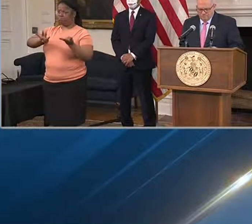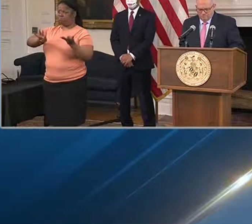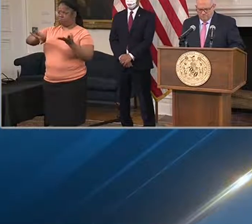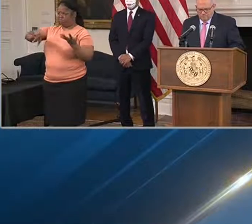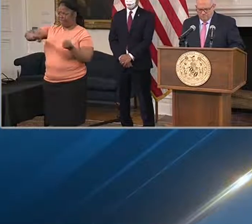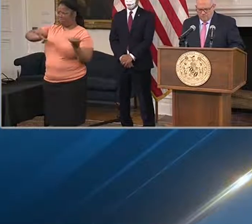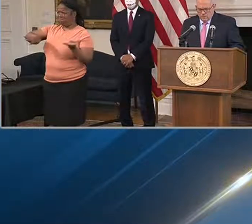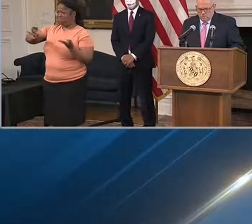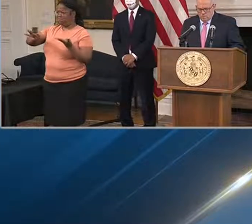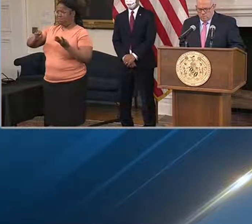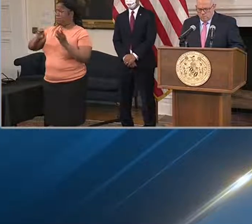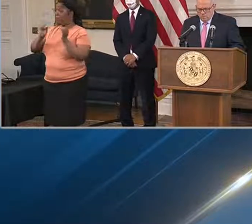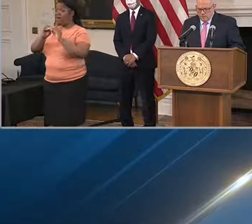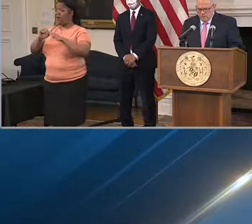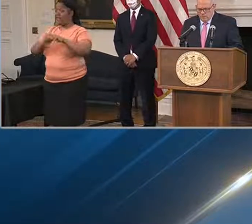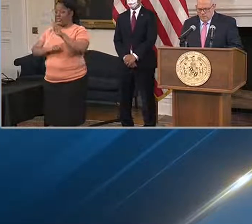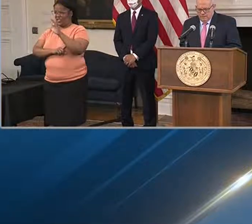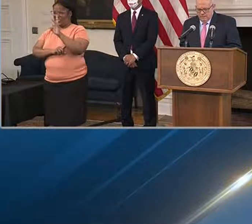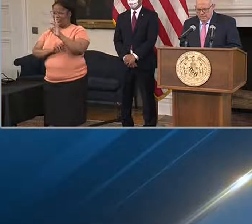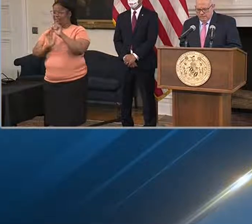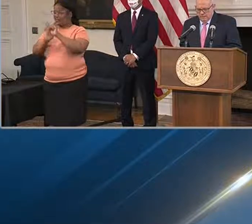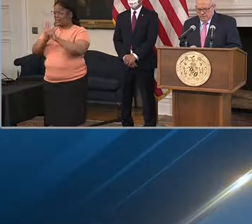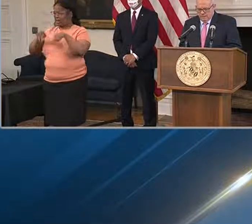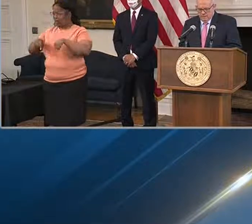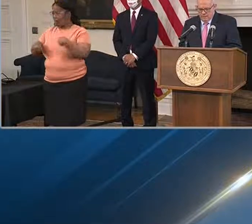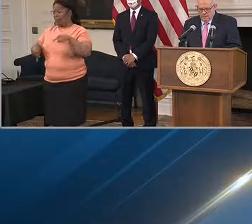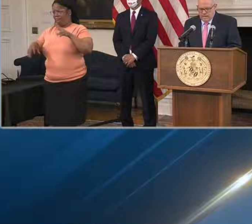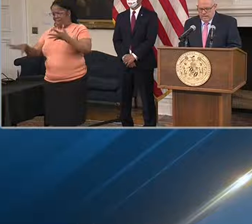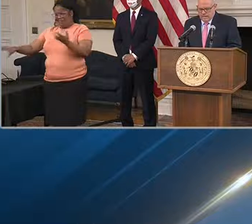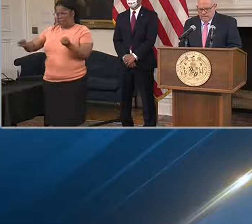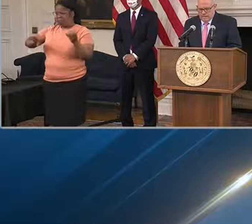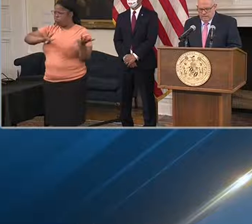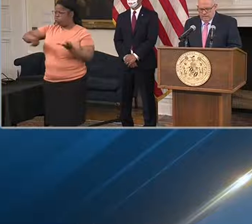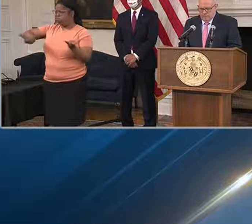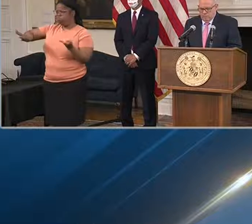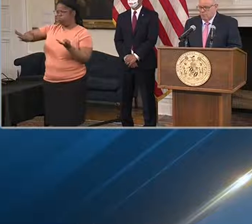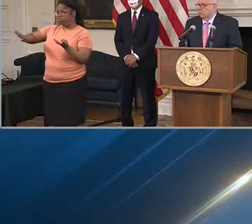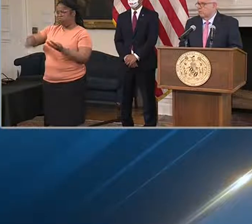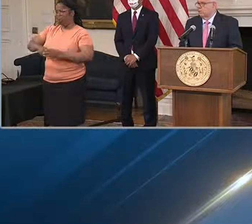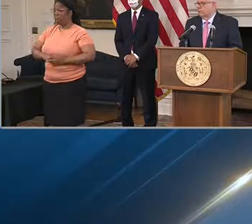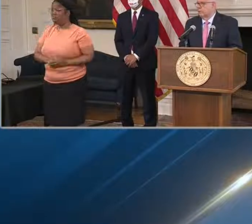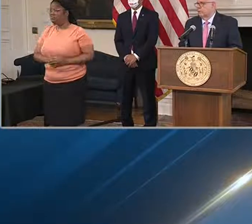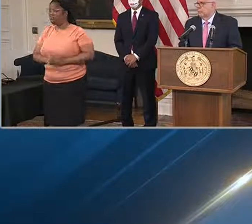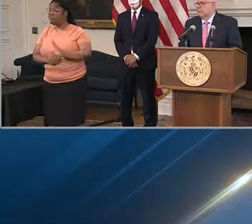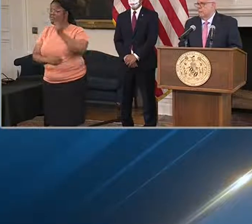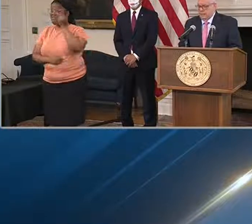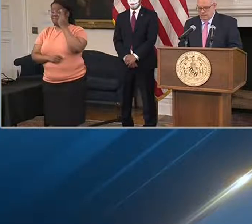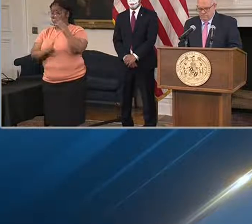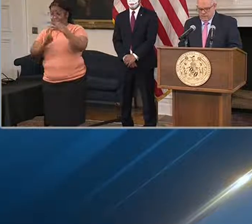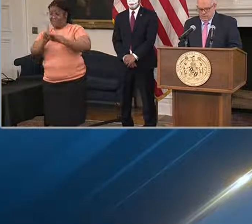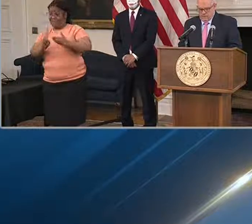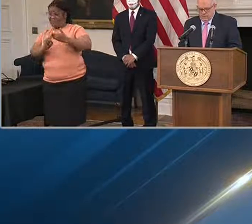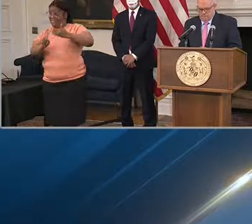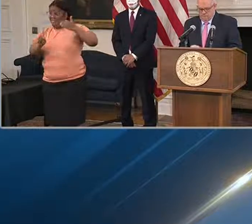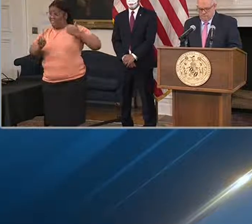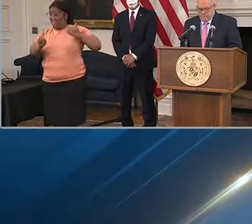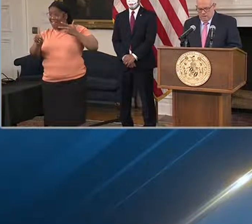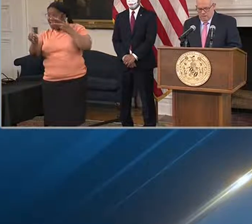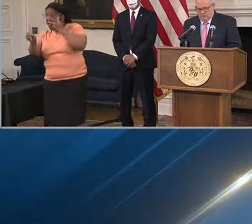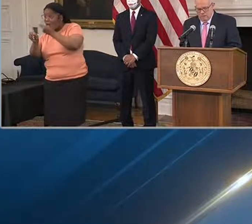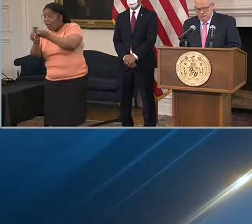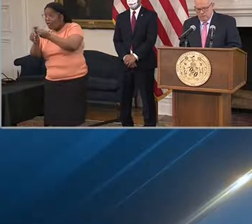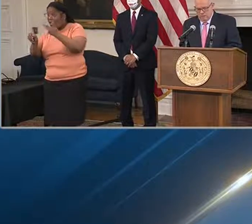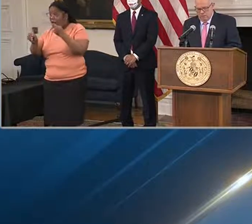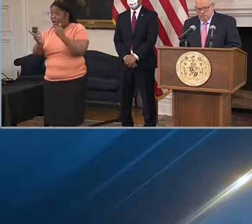states. 4 months ago, vaccines had not yet even been approved by the FDA,